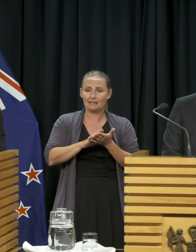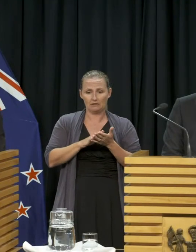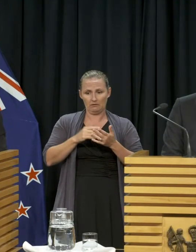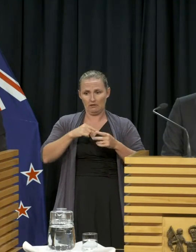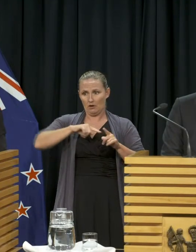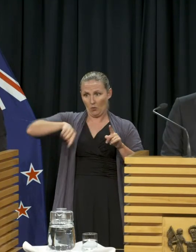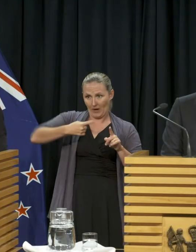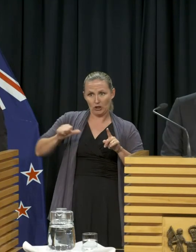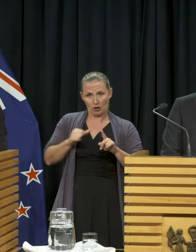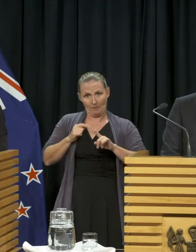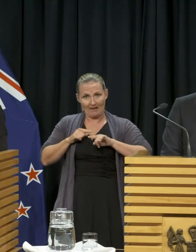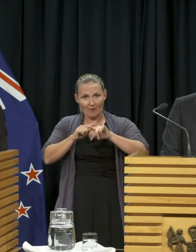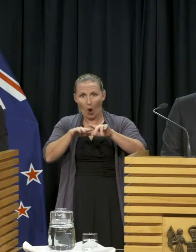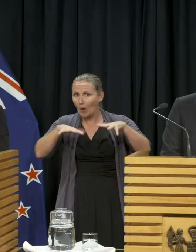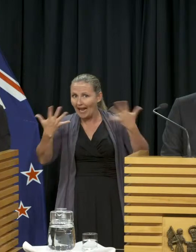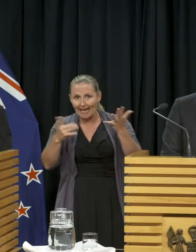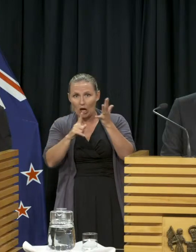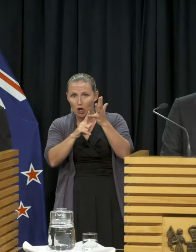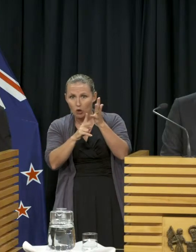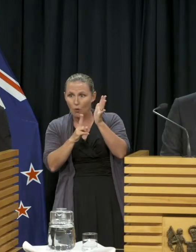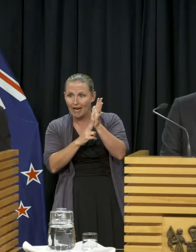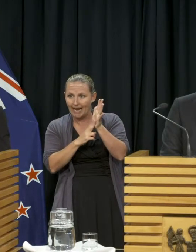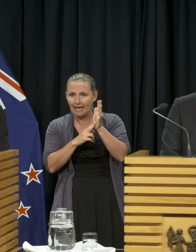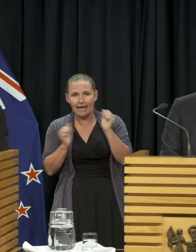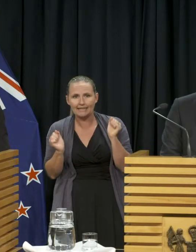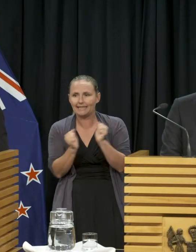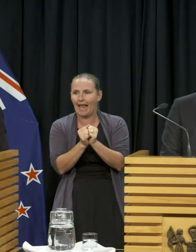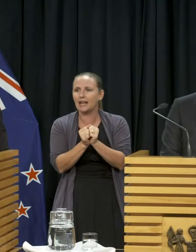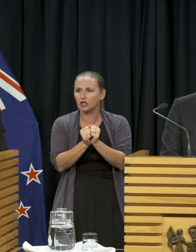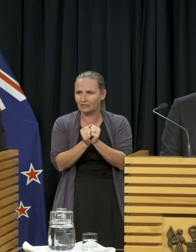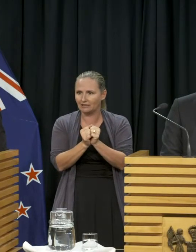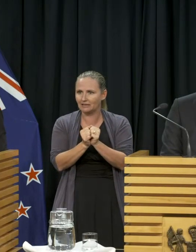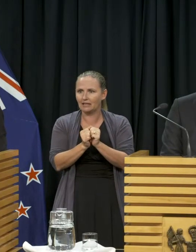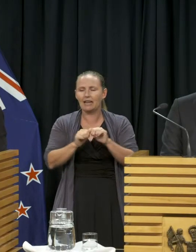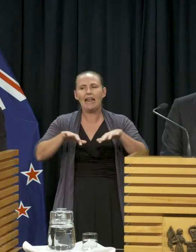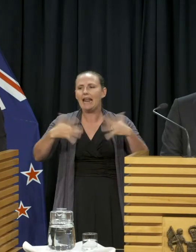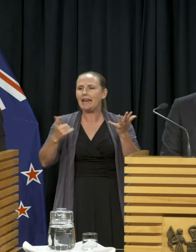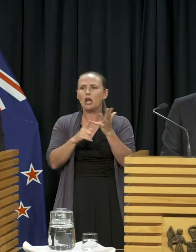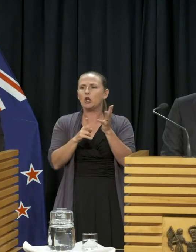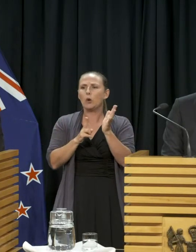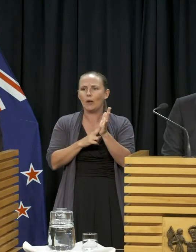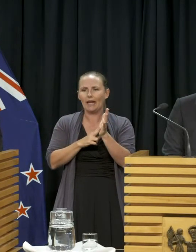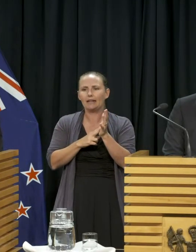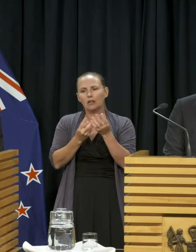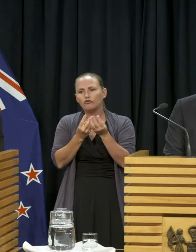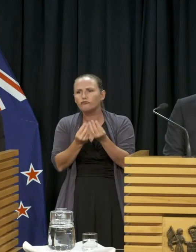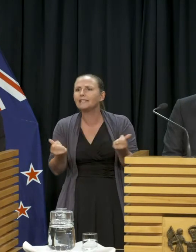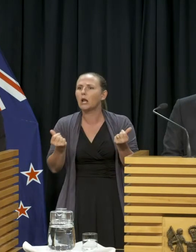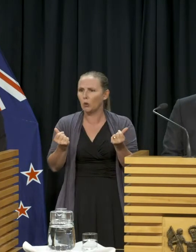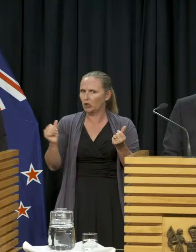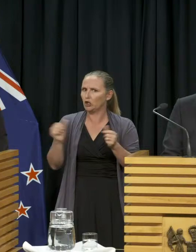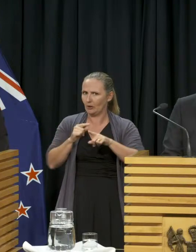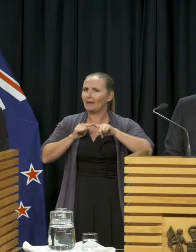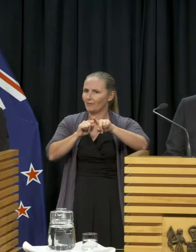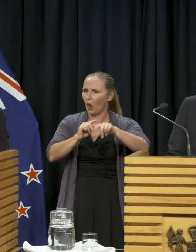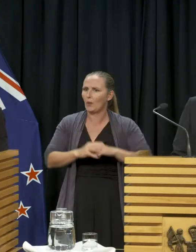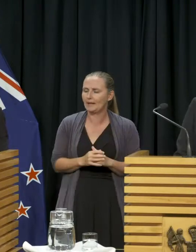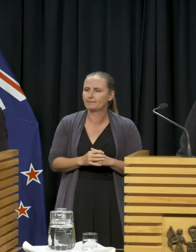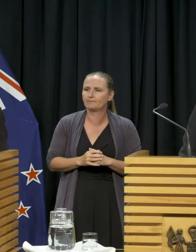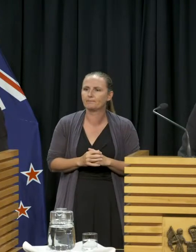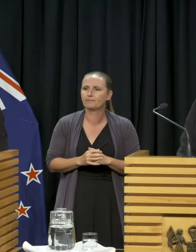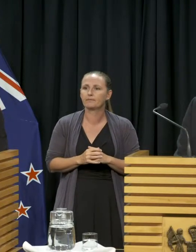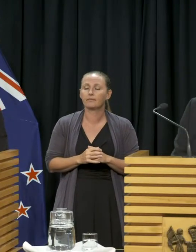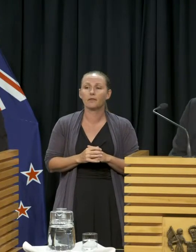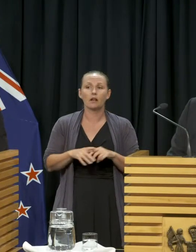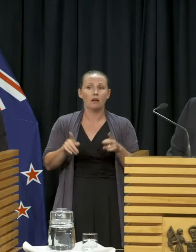UN sanctions that are in place and any UN resolutions that are in place. Secondly, they also need to make sure that